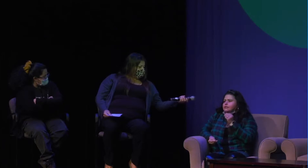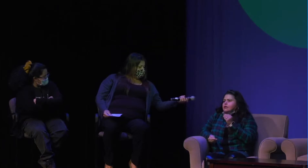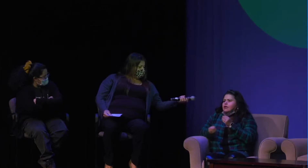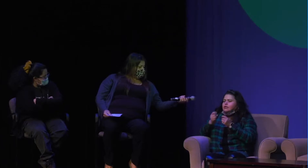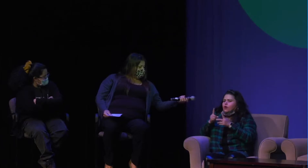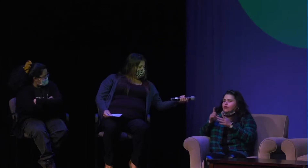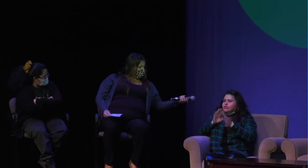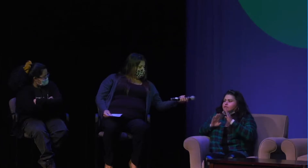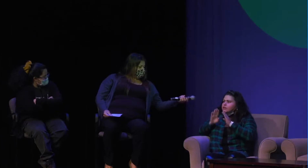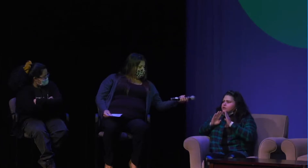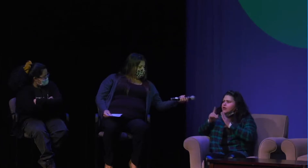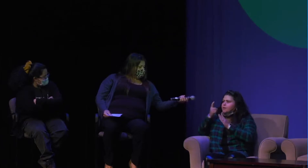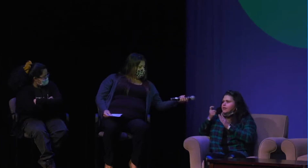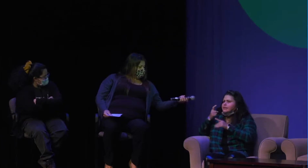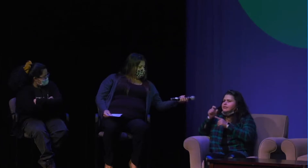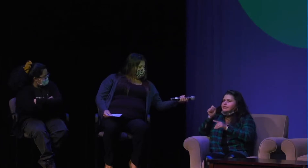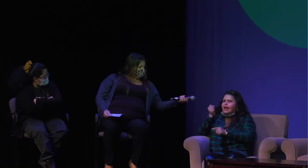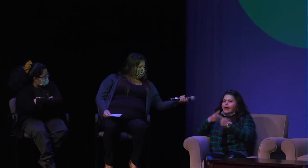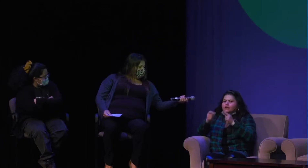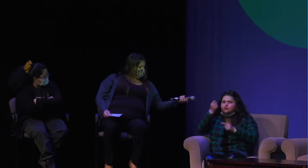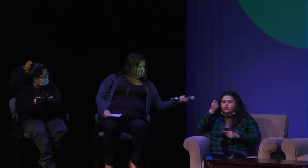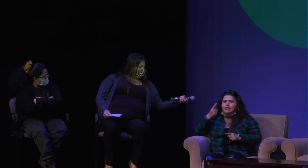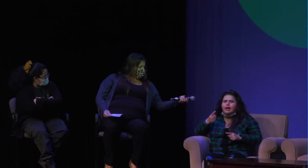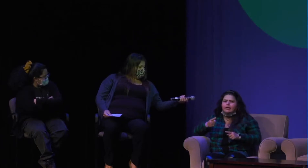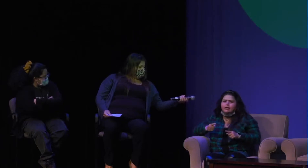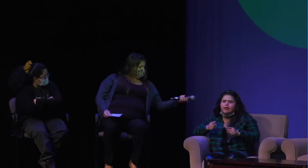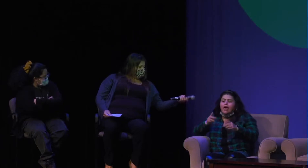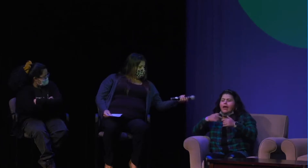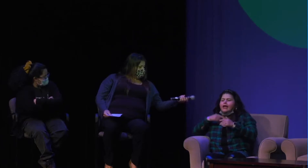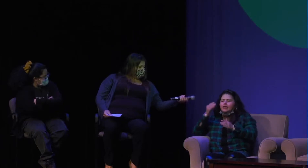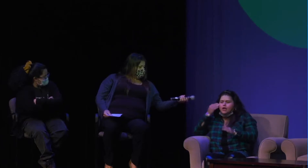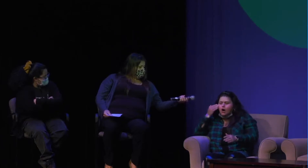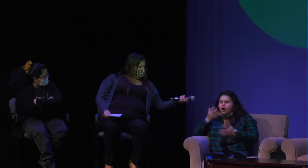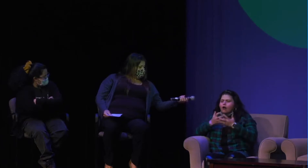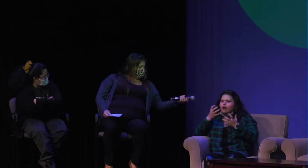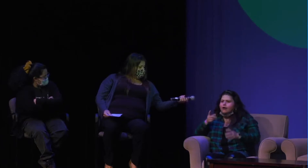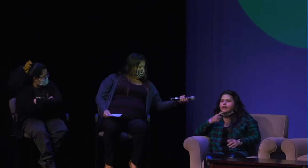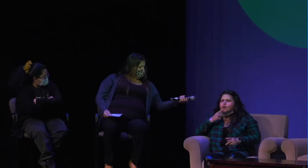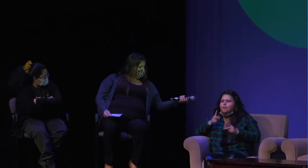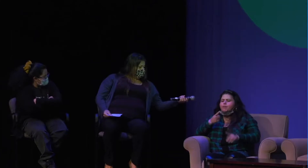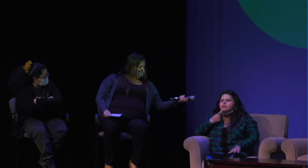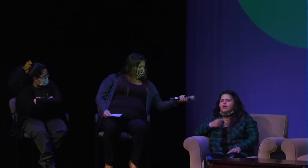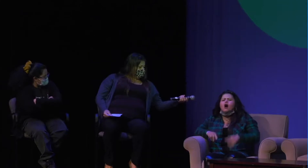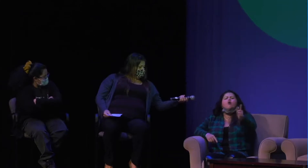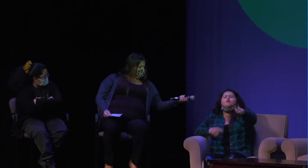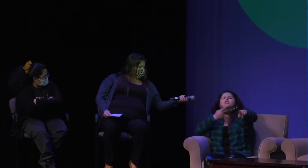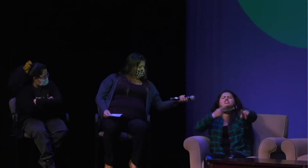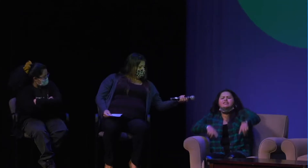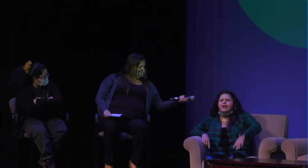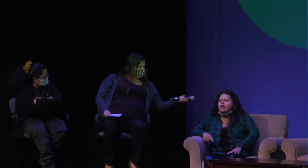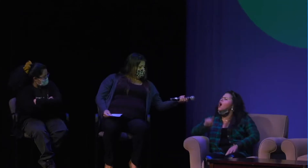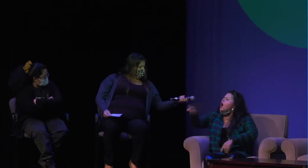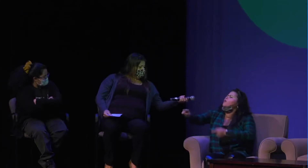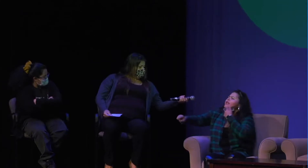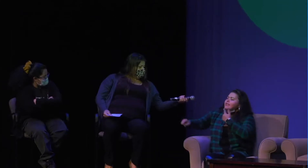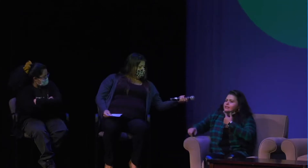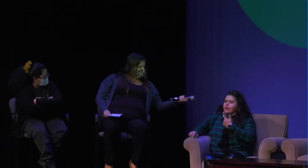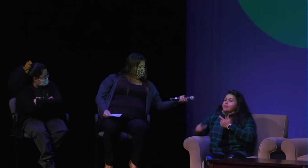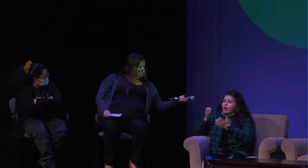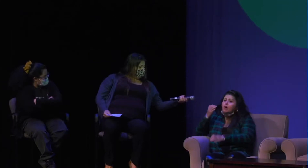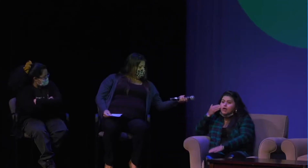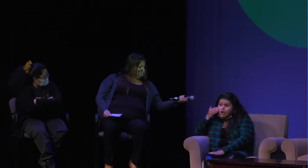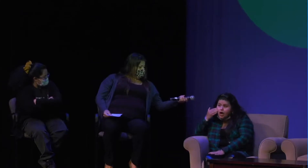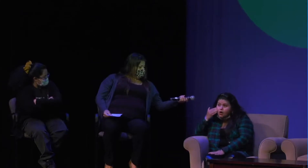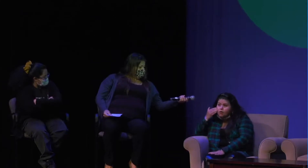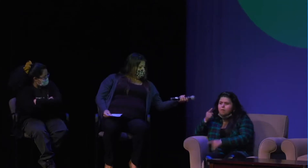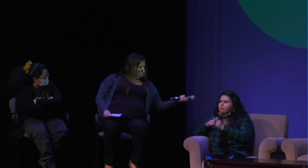loses. So he's frustrated because he can't understand. And I know a lot of hearing people say, oh, what did she say? Oh, what did he say?